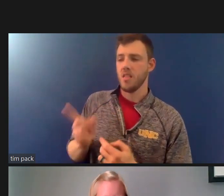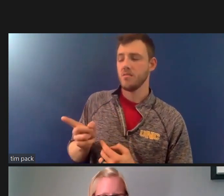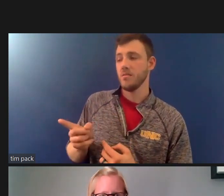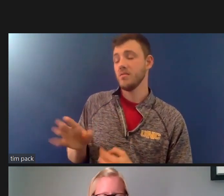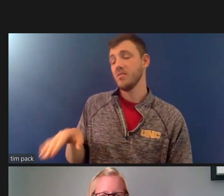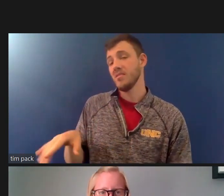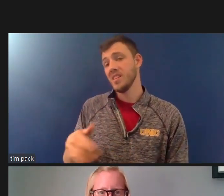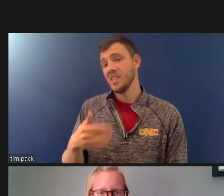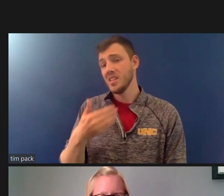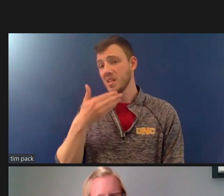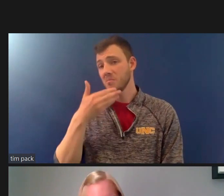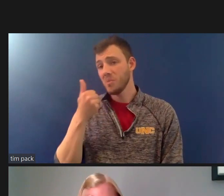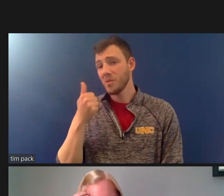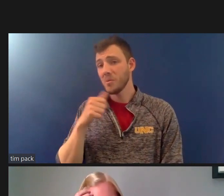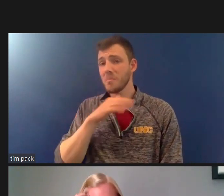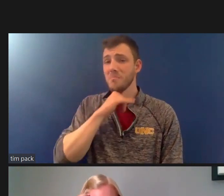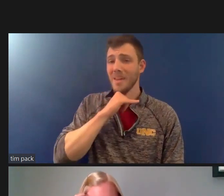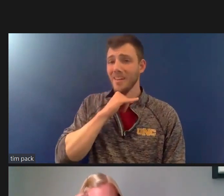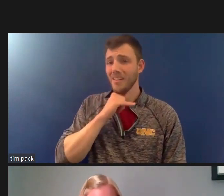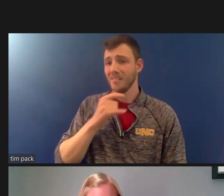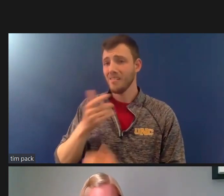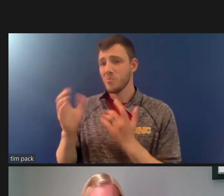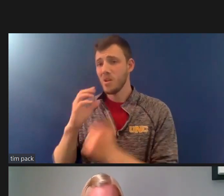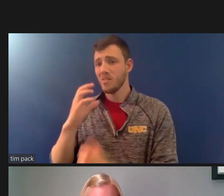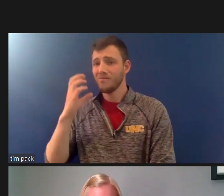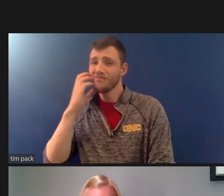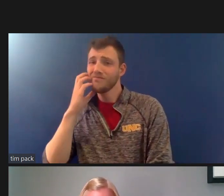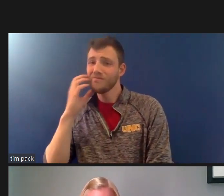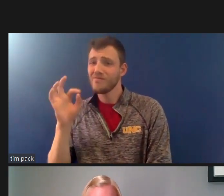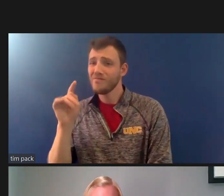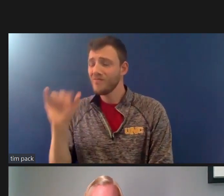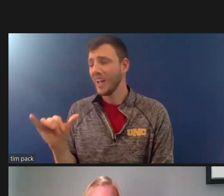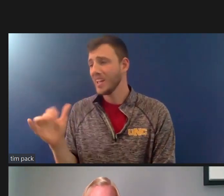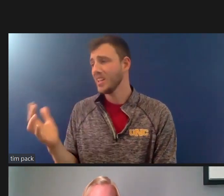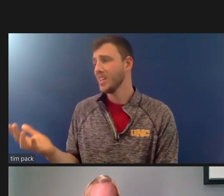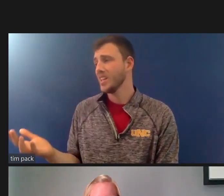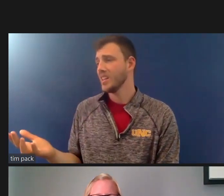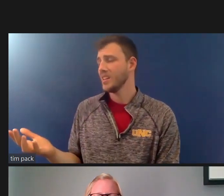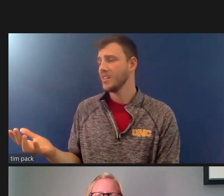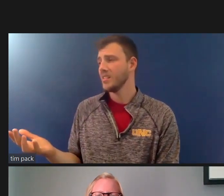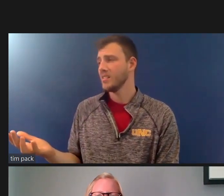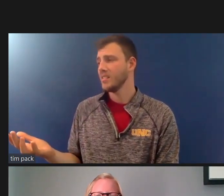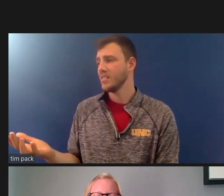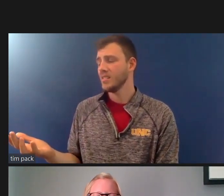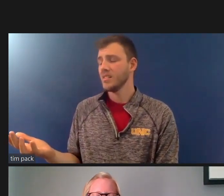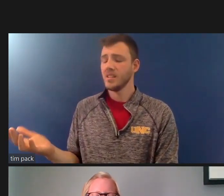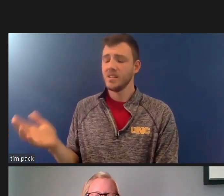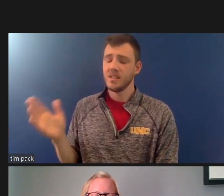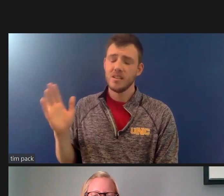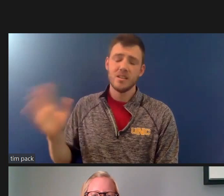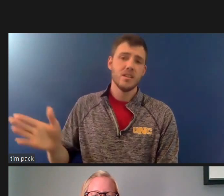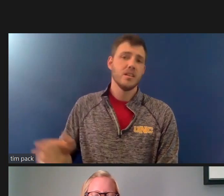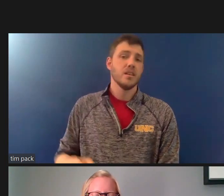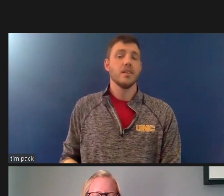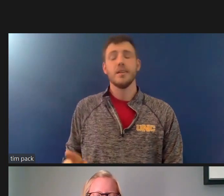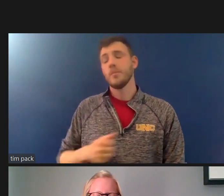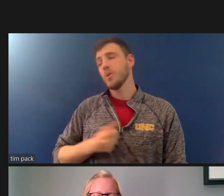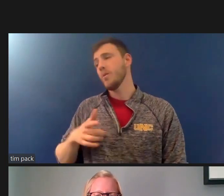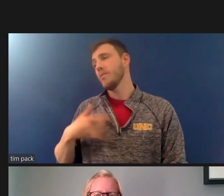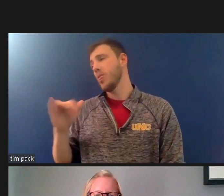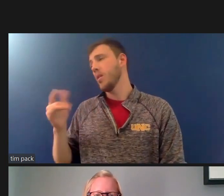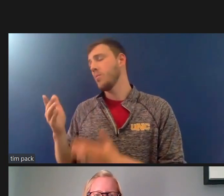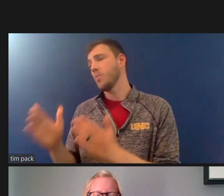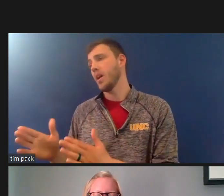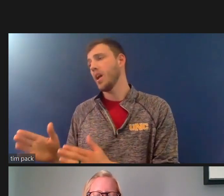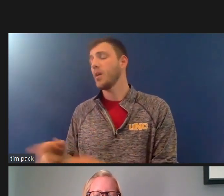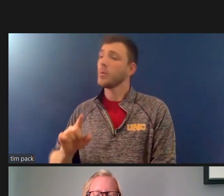Piggy than Fatty, he said at last, with the directness of genuine leadership. And anyway, I'm sorry if you feel like that.